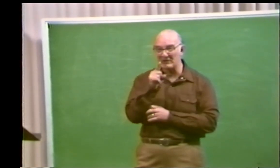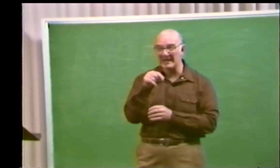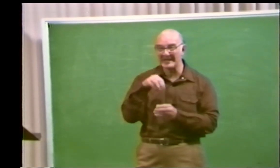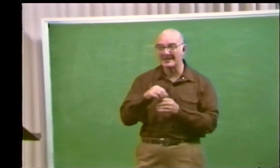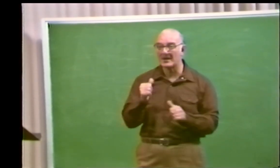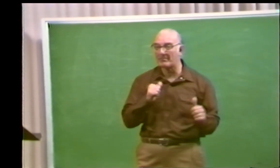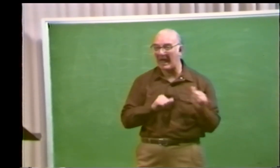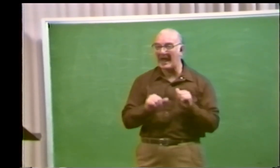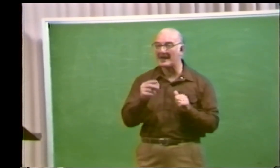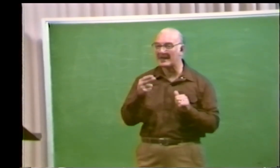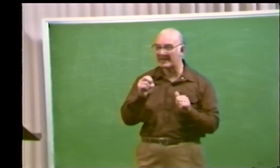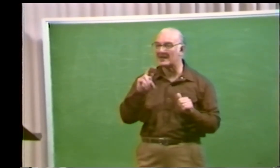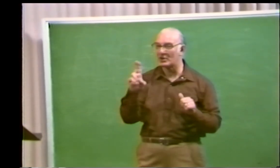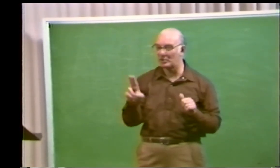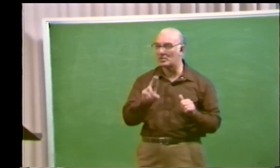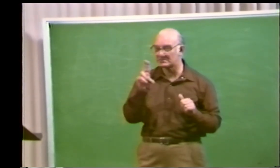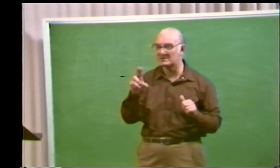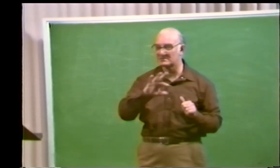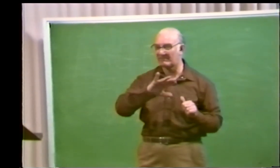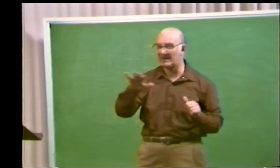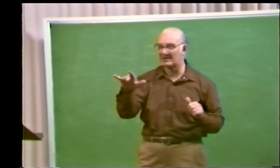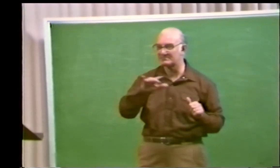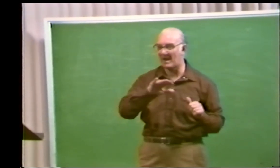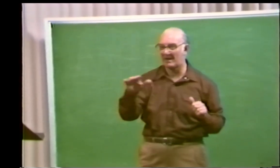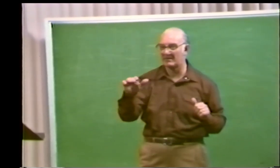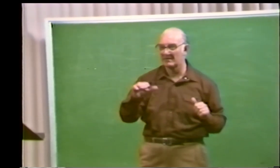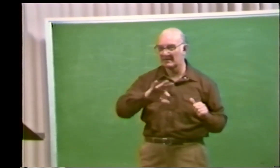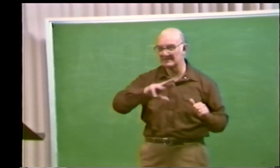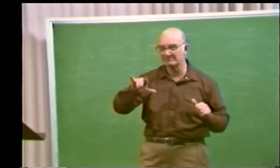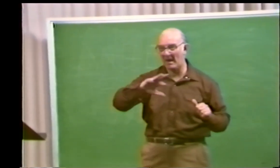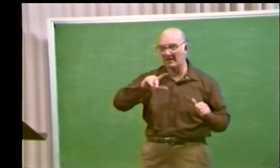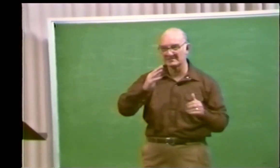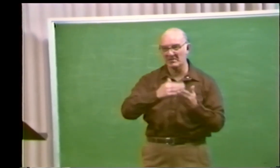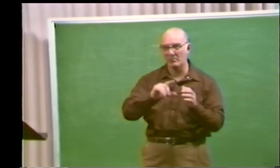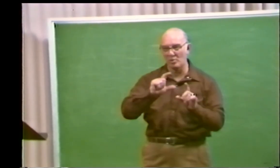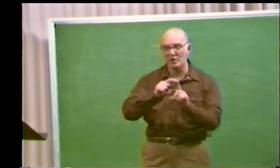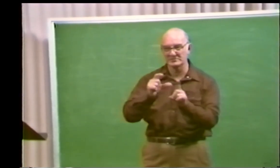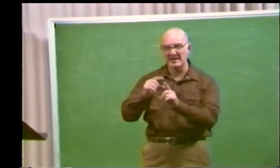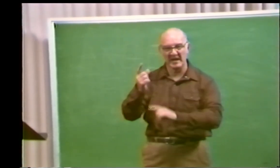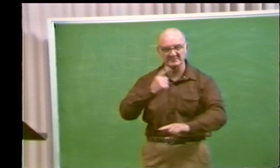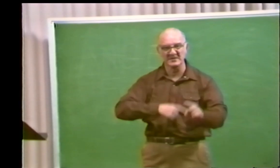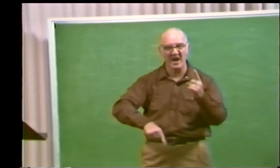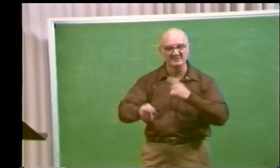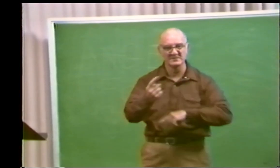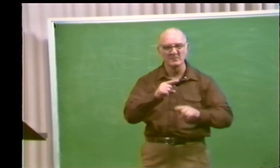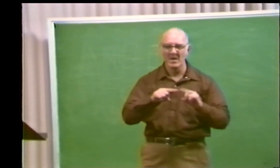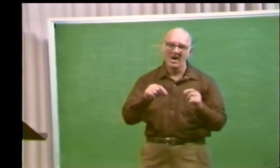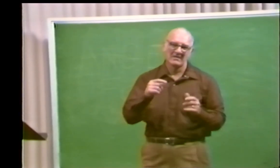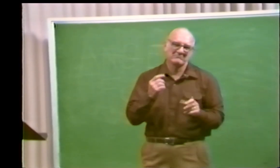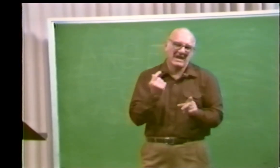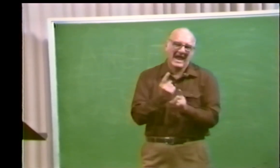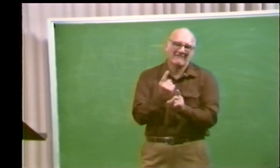Really, in the pie, he uses finger spelling. He spells some words and signs.